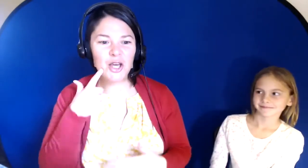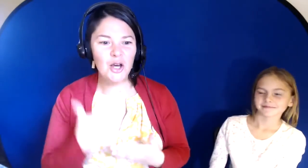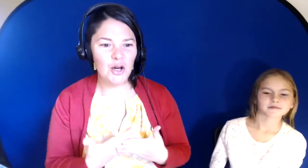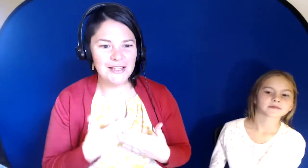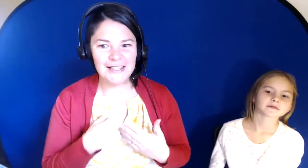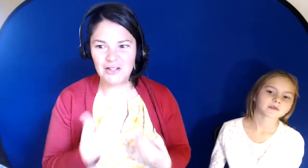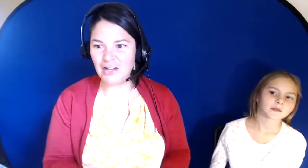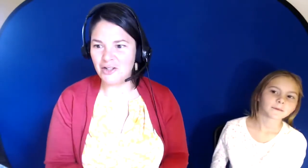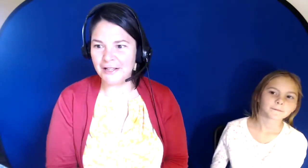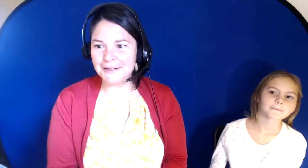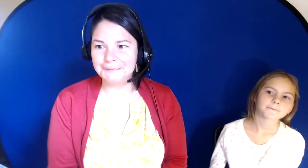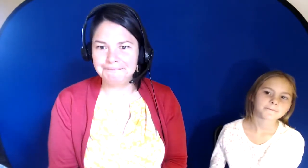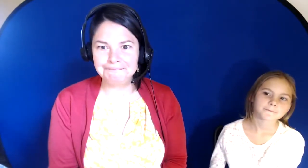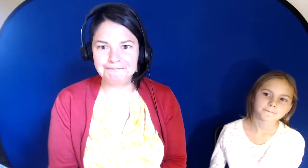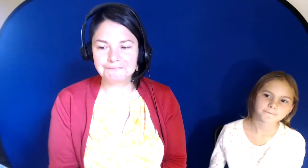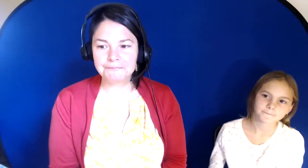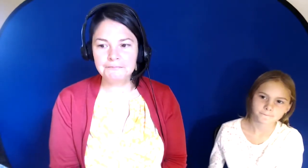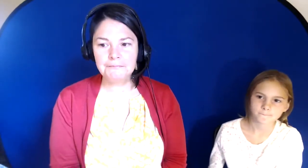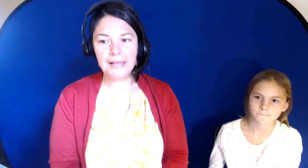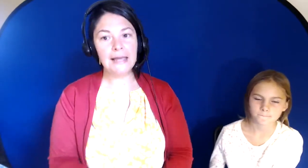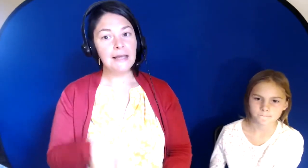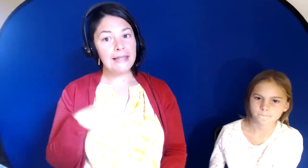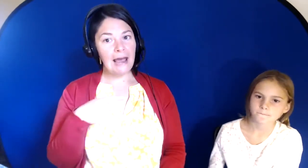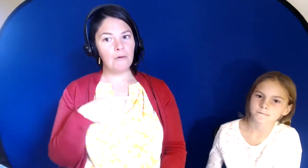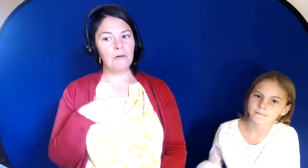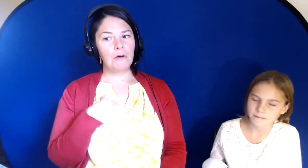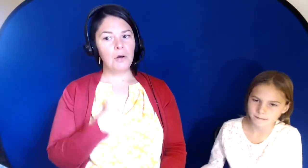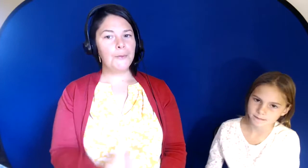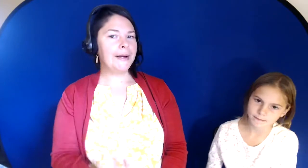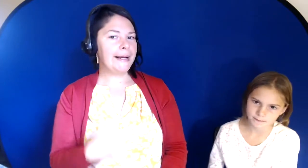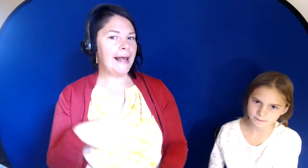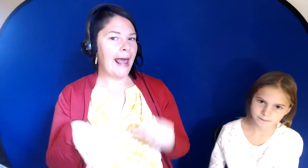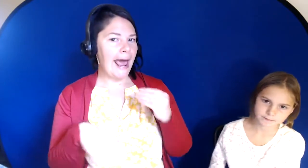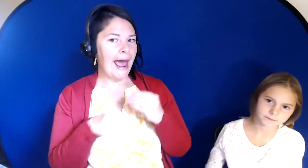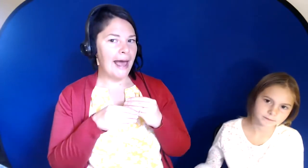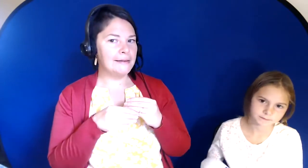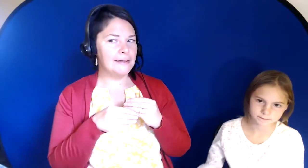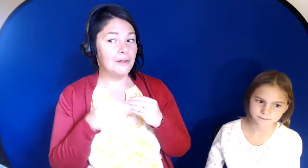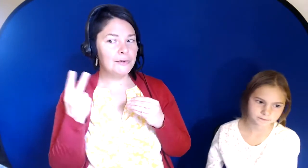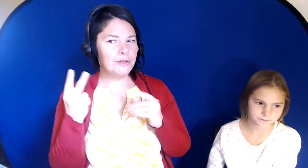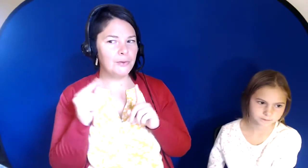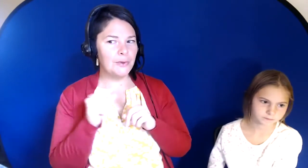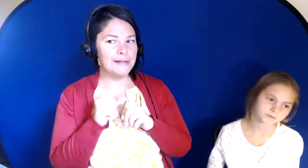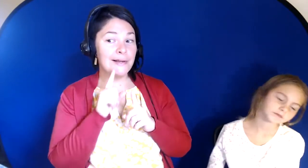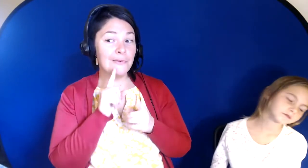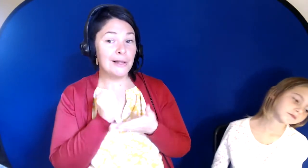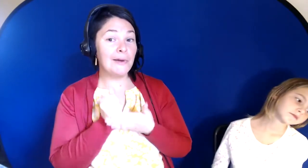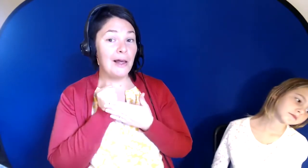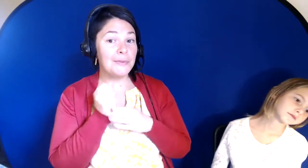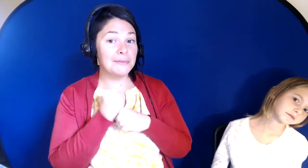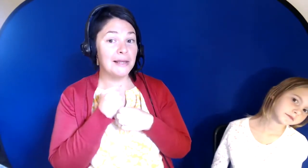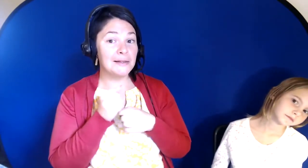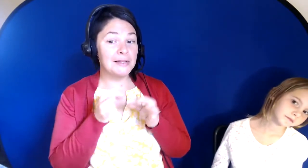good suggestions. Now, we're going to add two words that really will help us make some